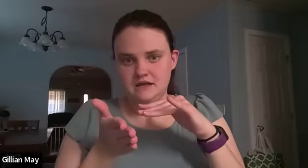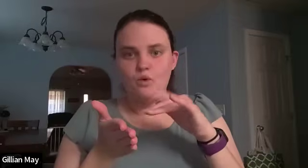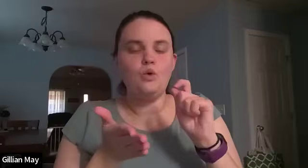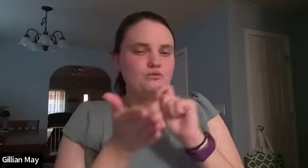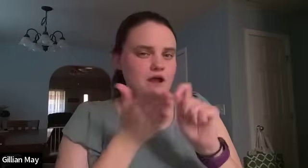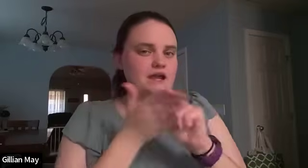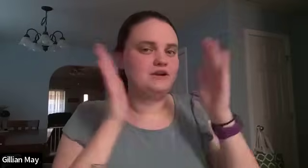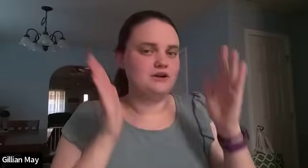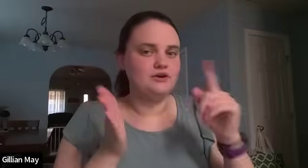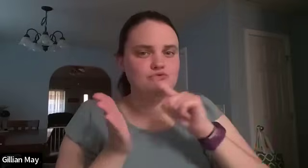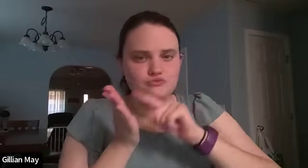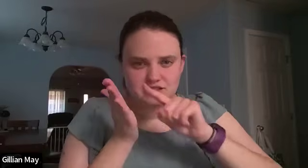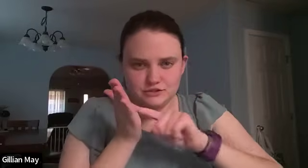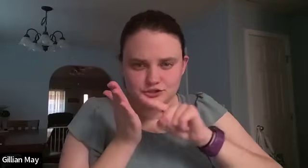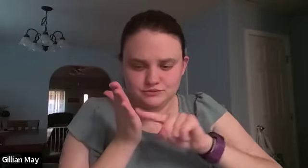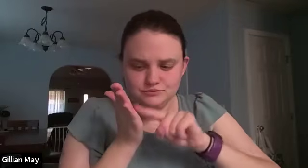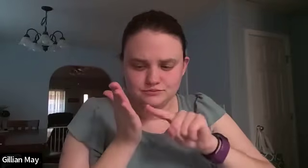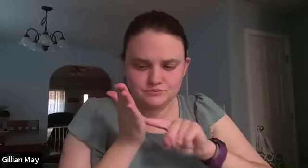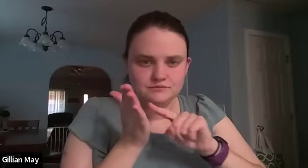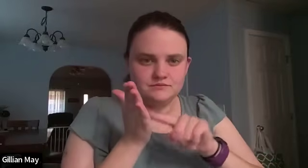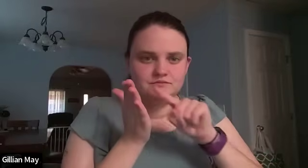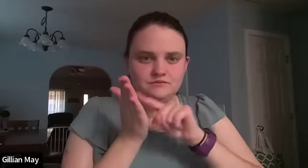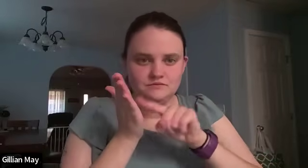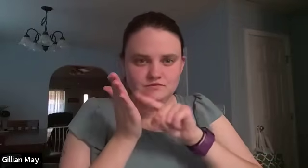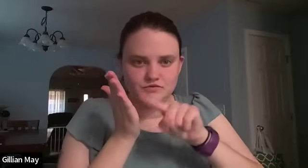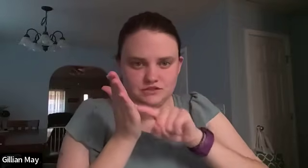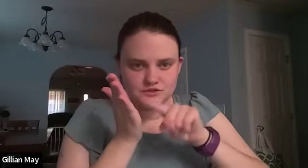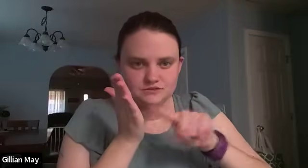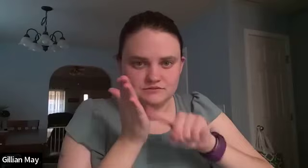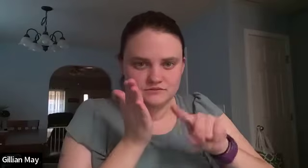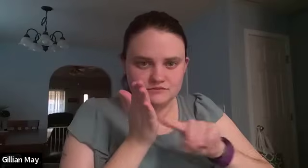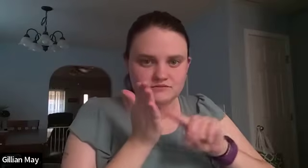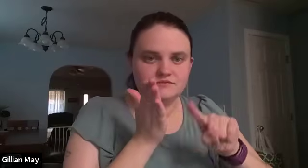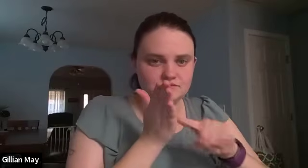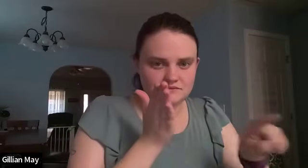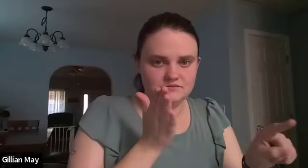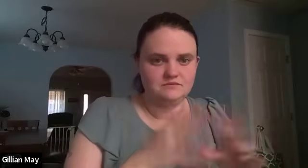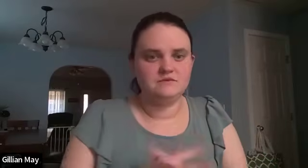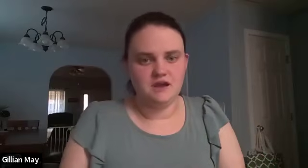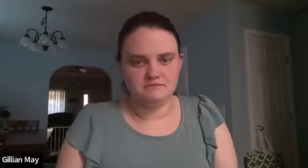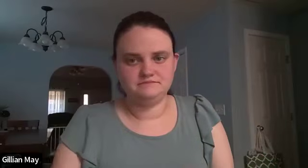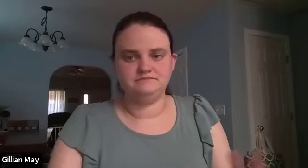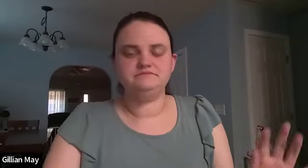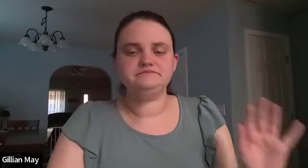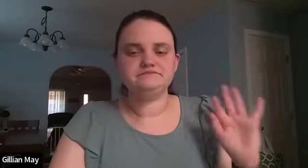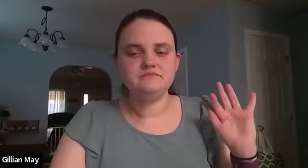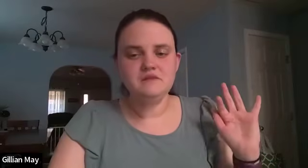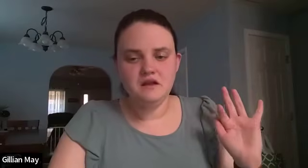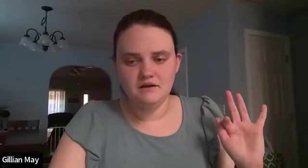Okay, or writer, research. Research. Okay. All